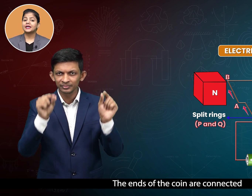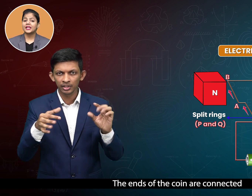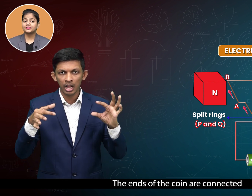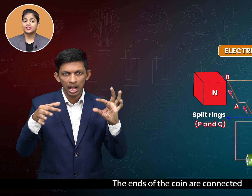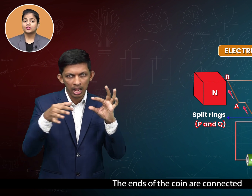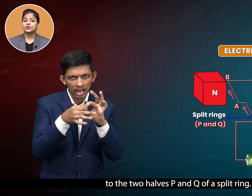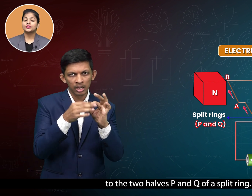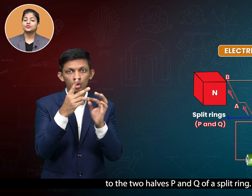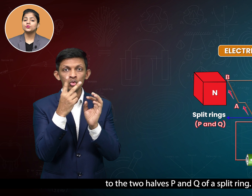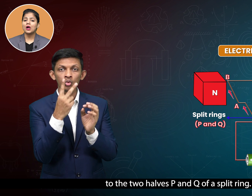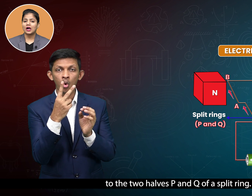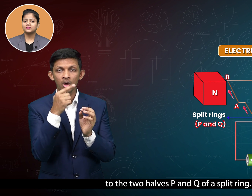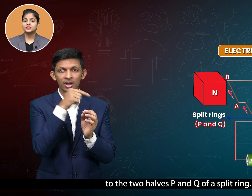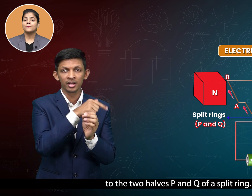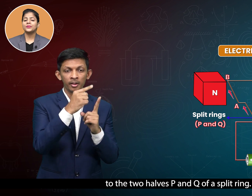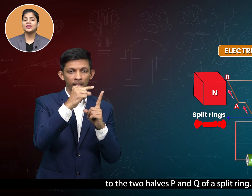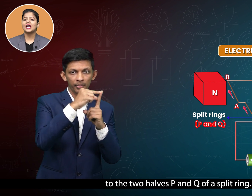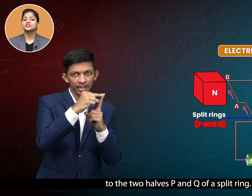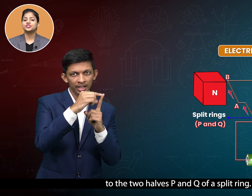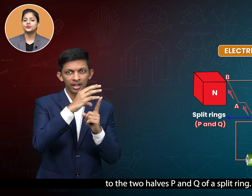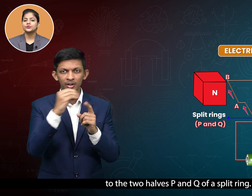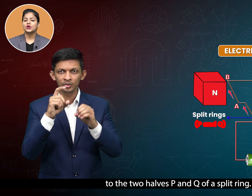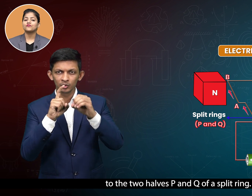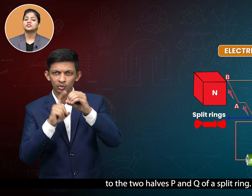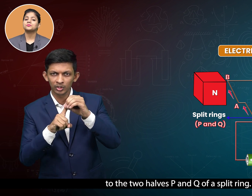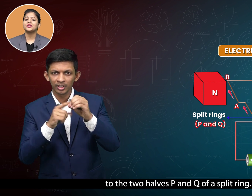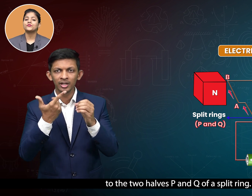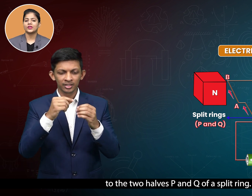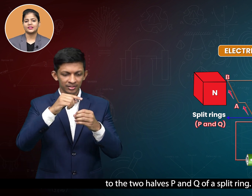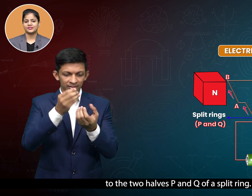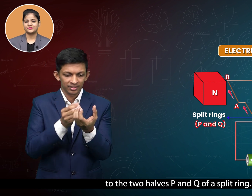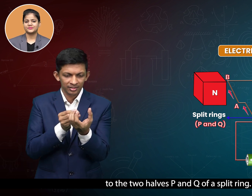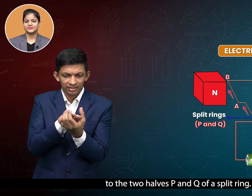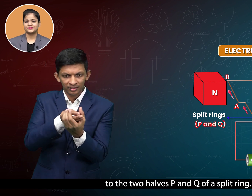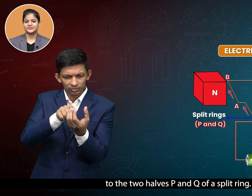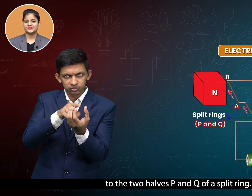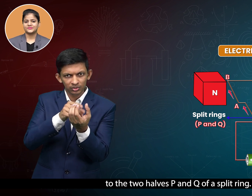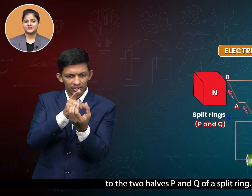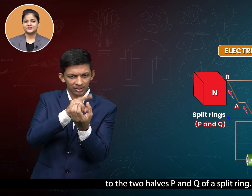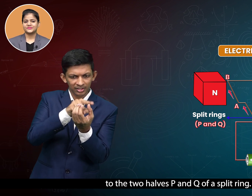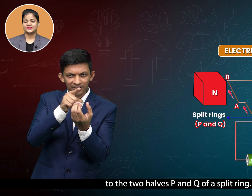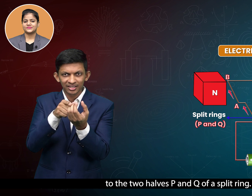are connected to the two halves P and Q of a split ring.